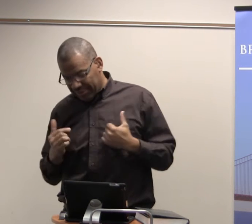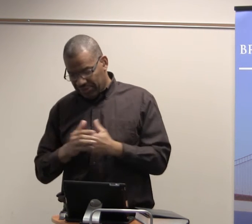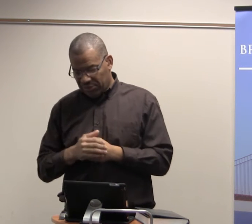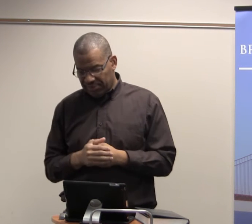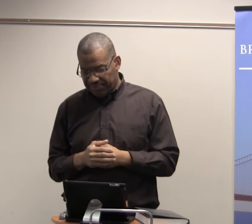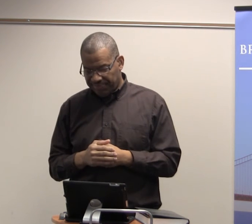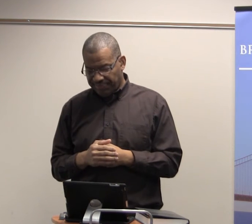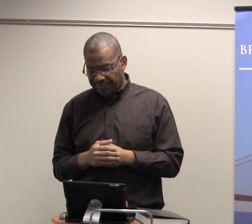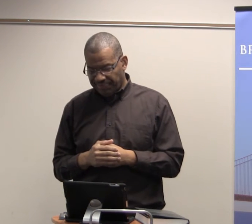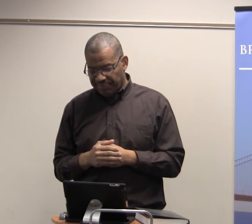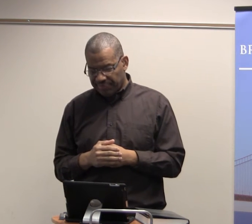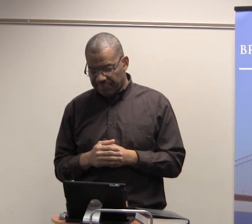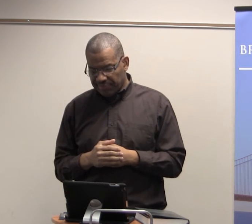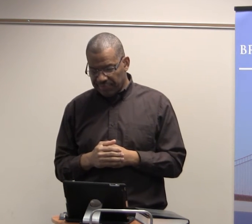house.